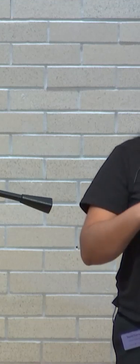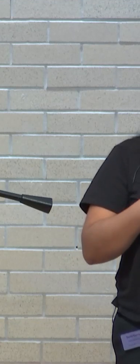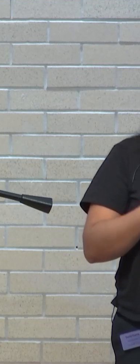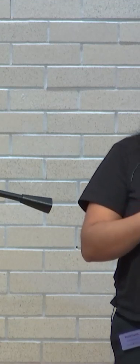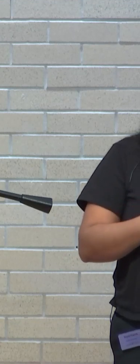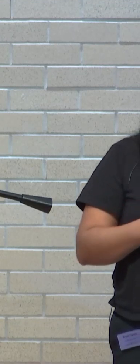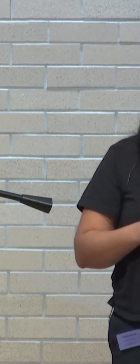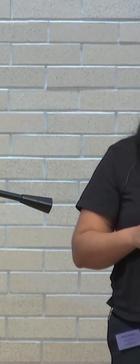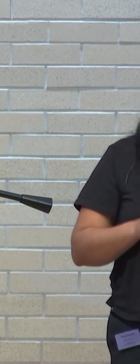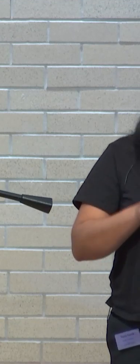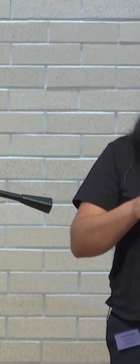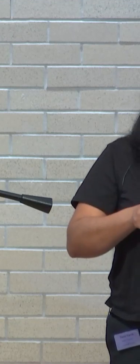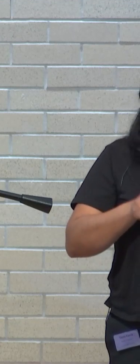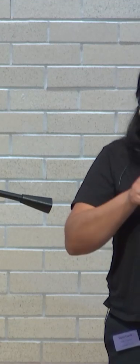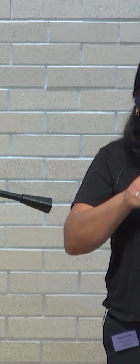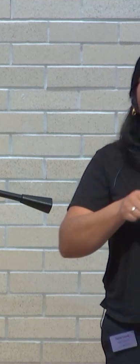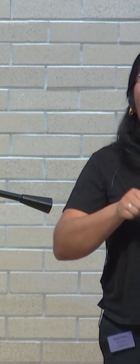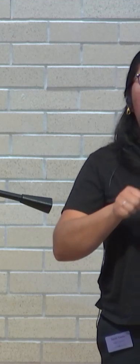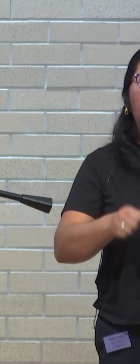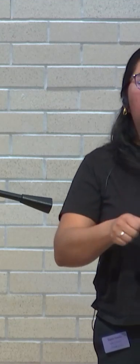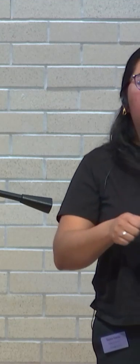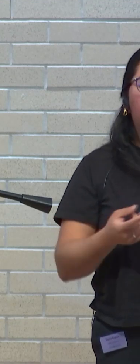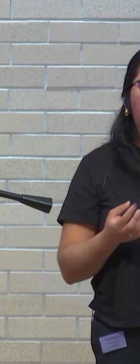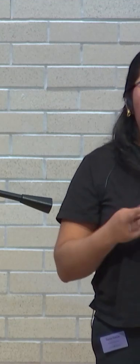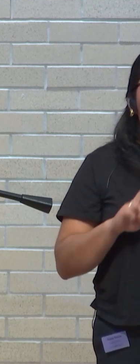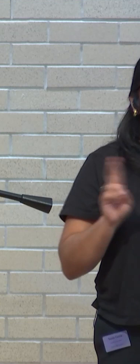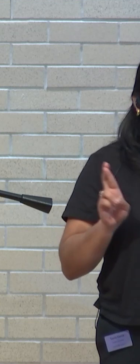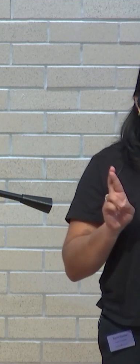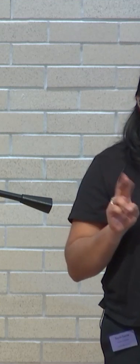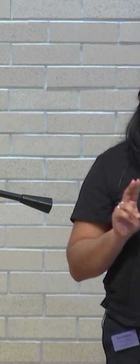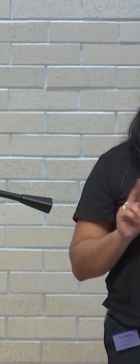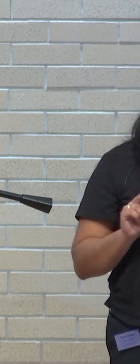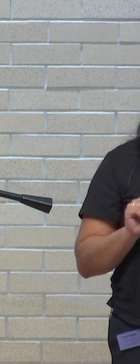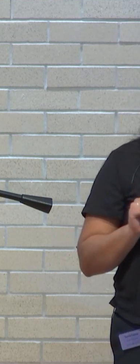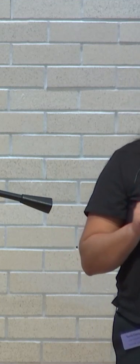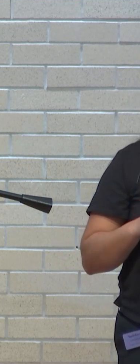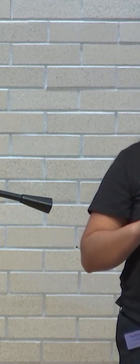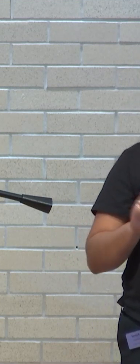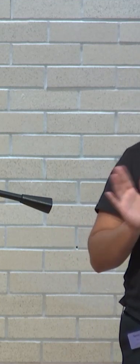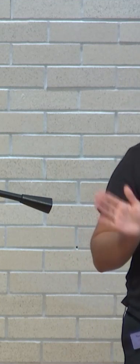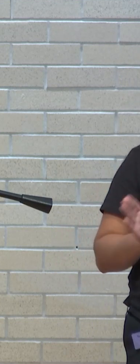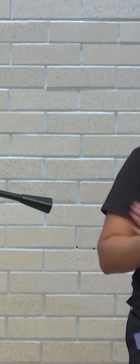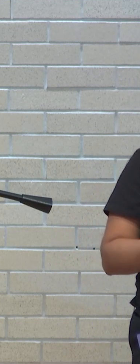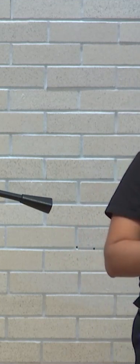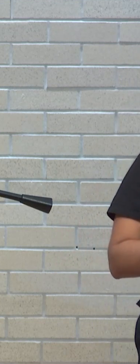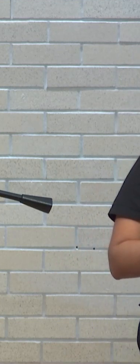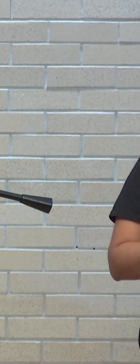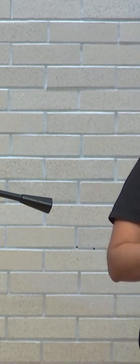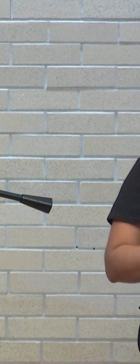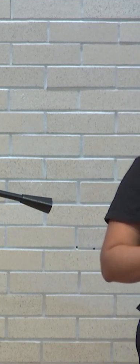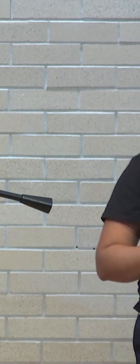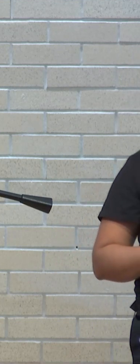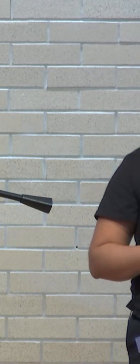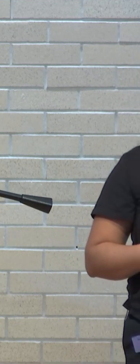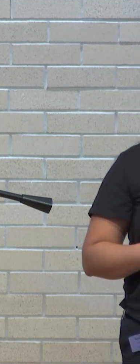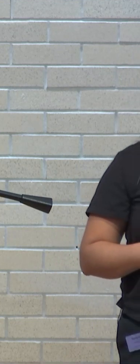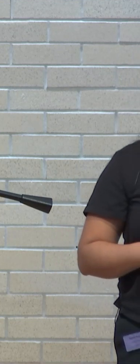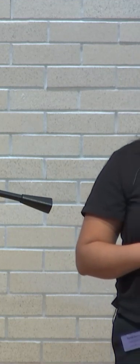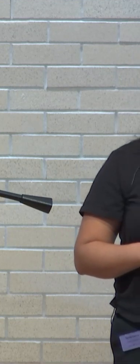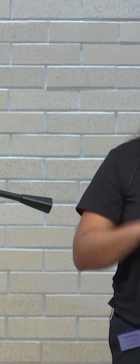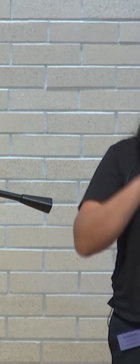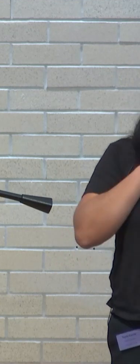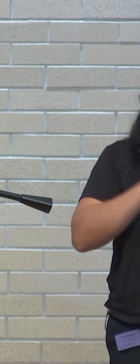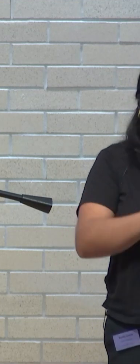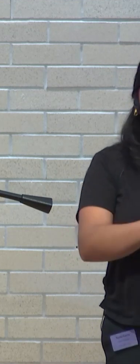we are learning that though we weren't ready for this, we have been readied by it. We steadily vow that no matter how we are